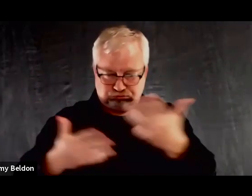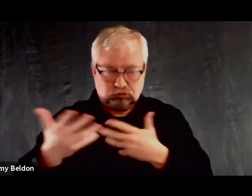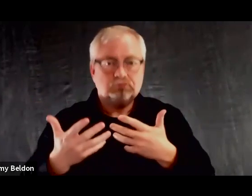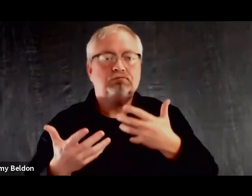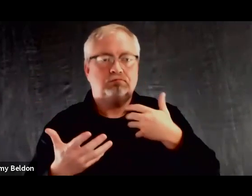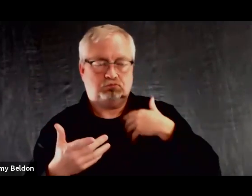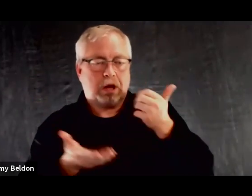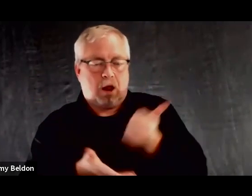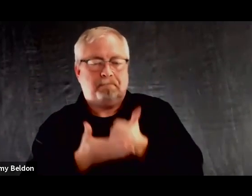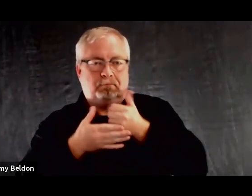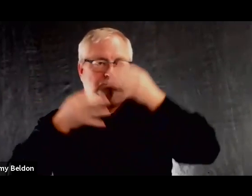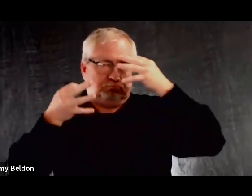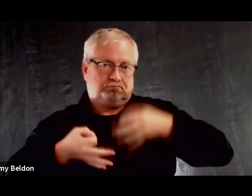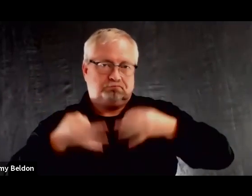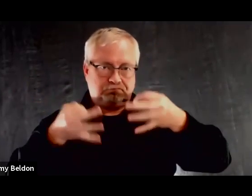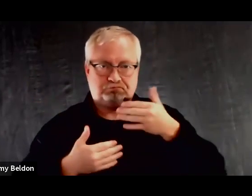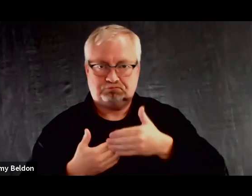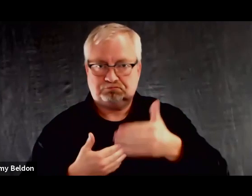Thank you.